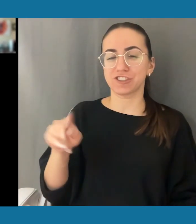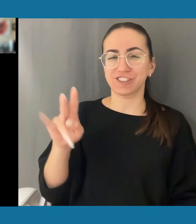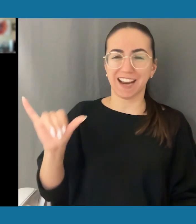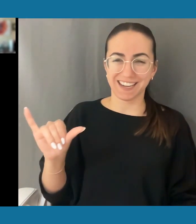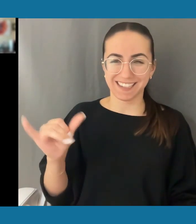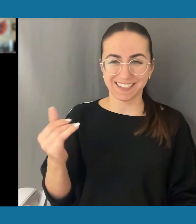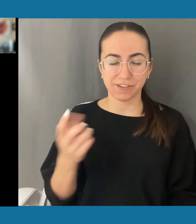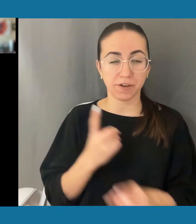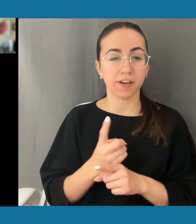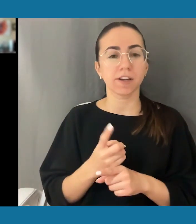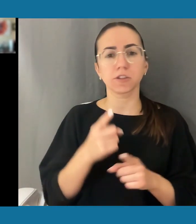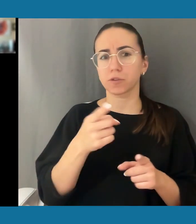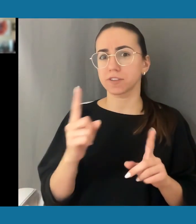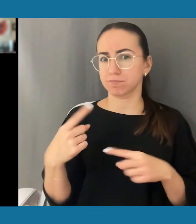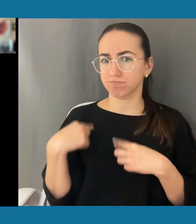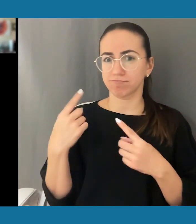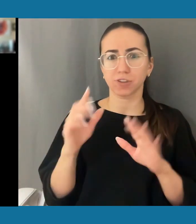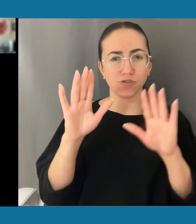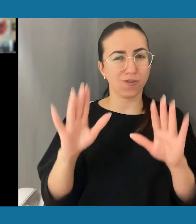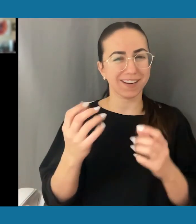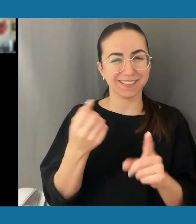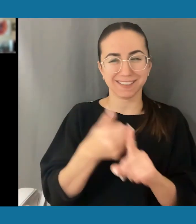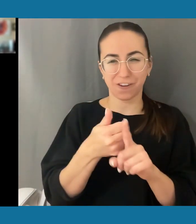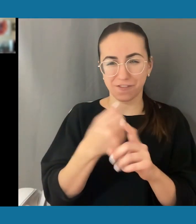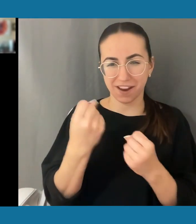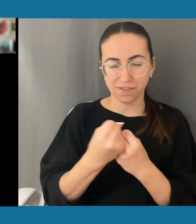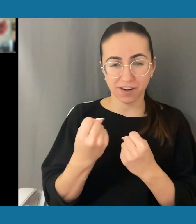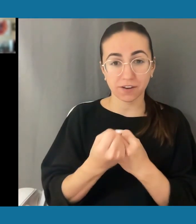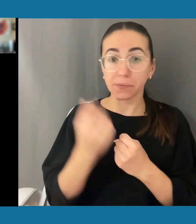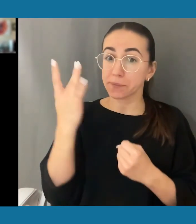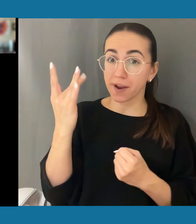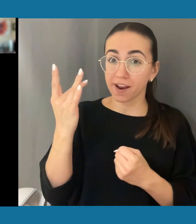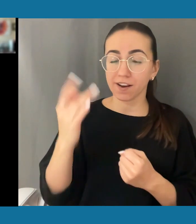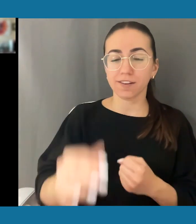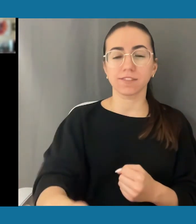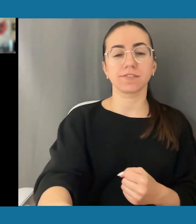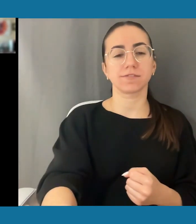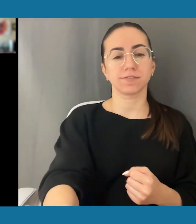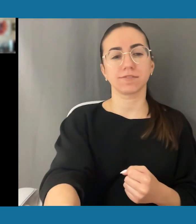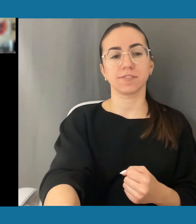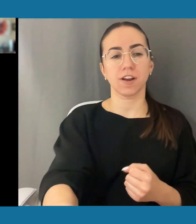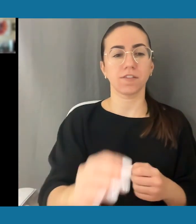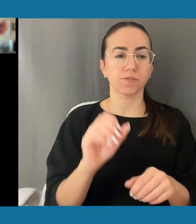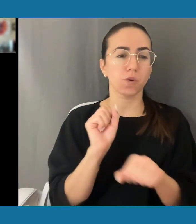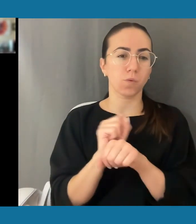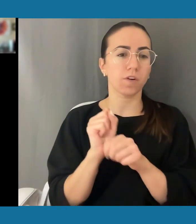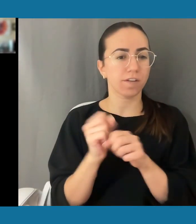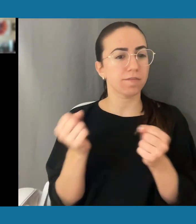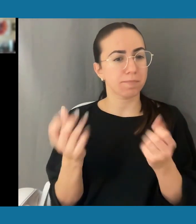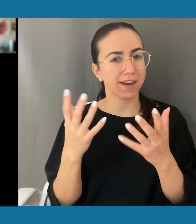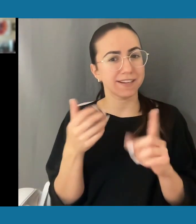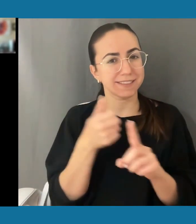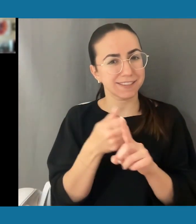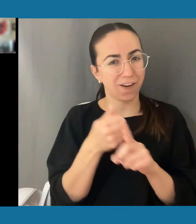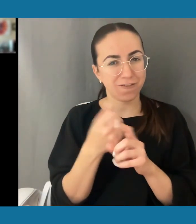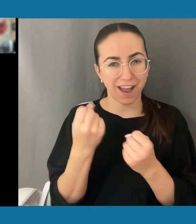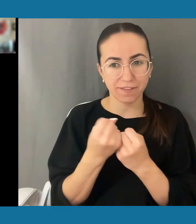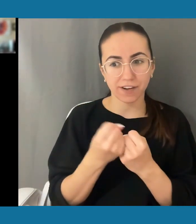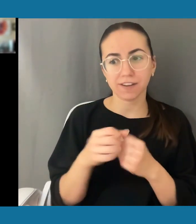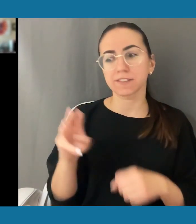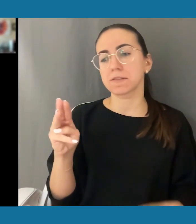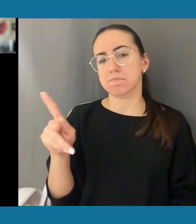self-advocate, and it's really because of the work of a lot of our self-advocates, Mike being one of them, that really pushed for